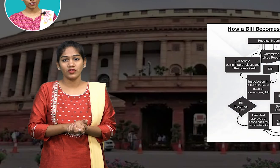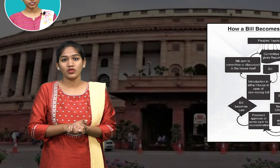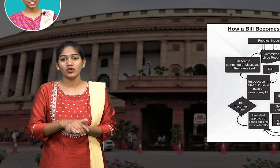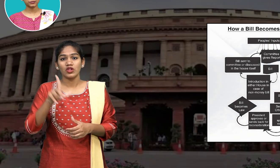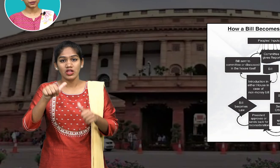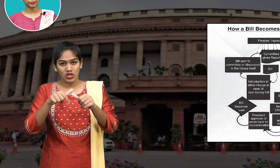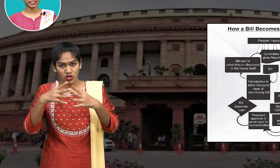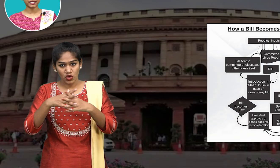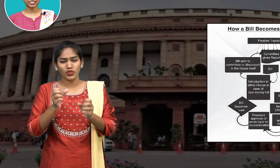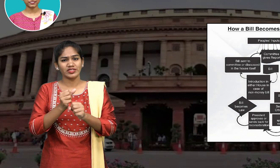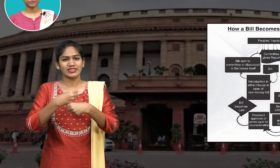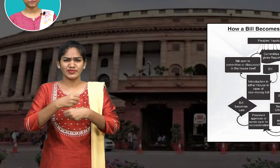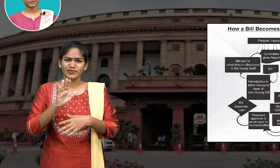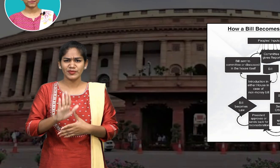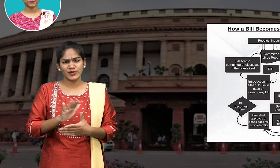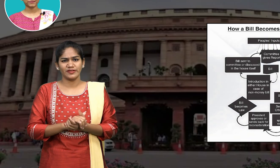the law is prepared.